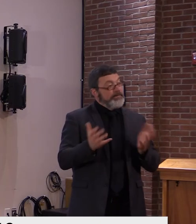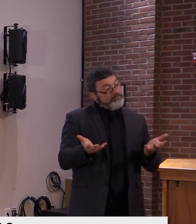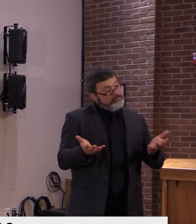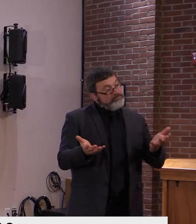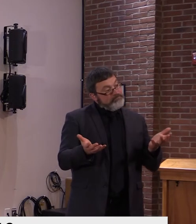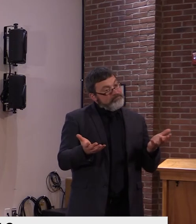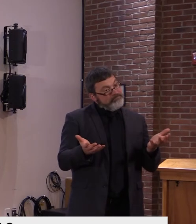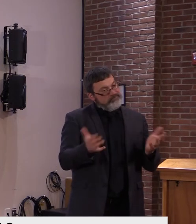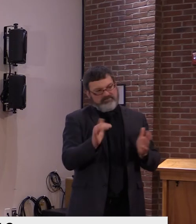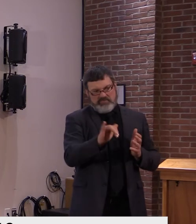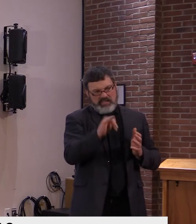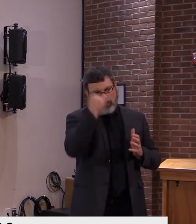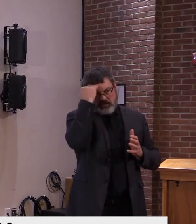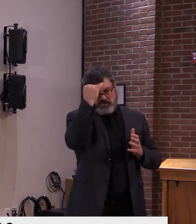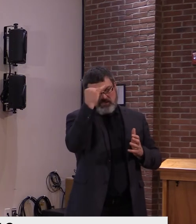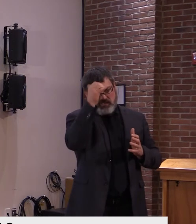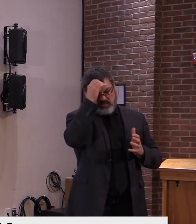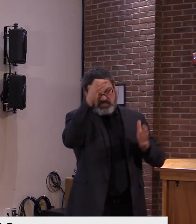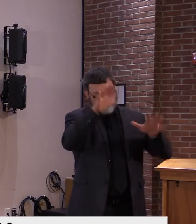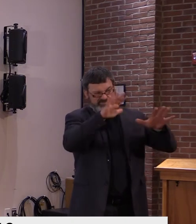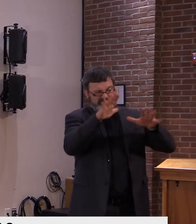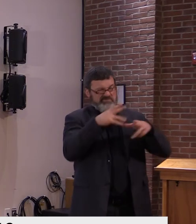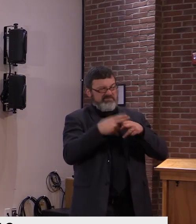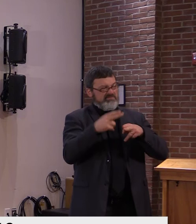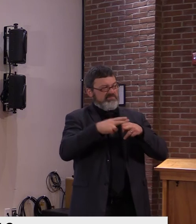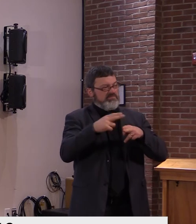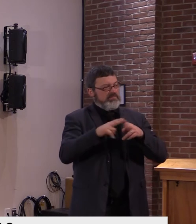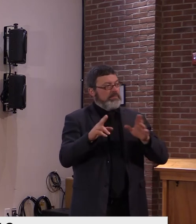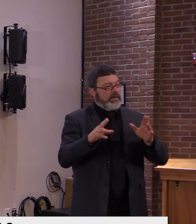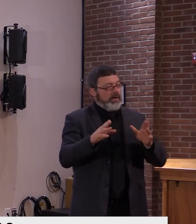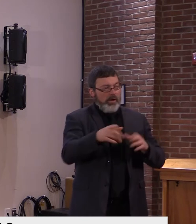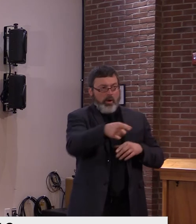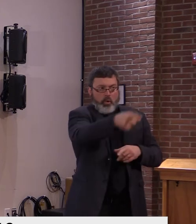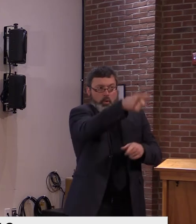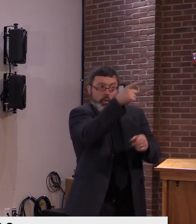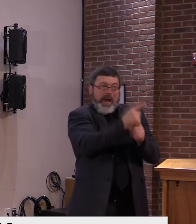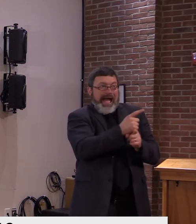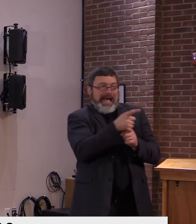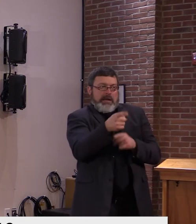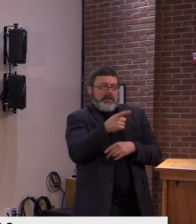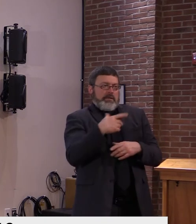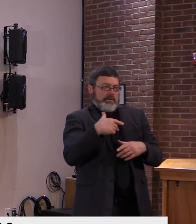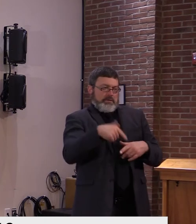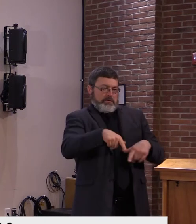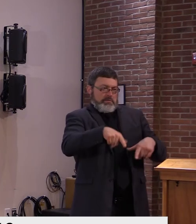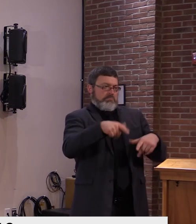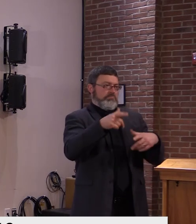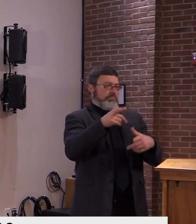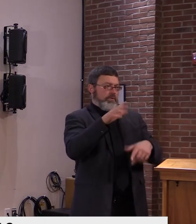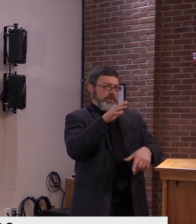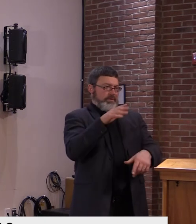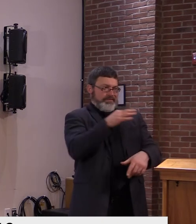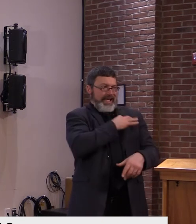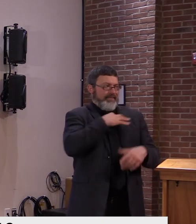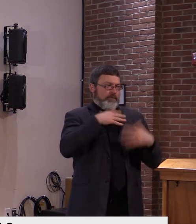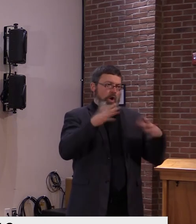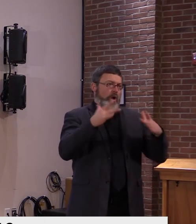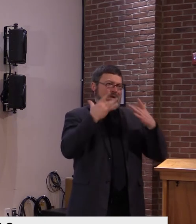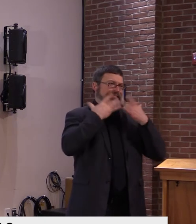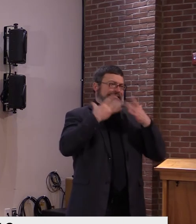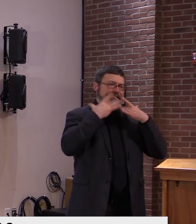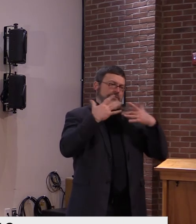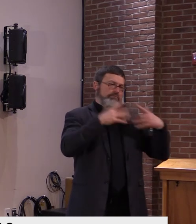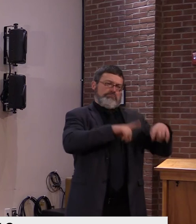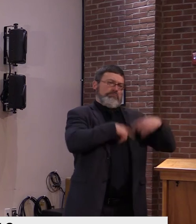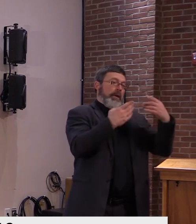a staffing shortage, and we have been working with various facilities to overcome those staffing